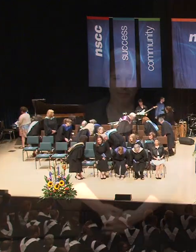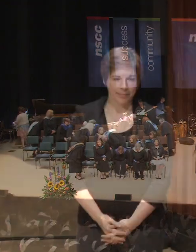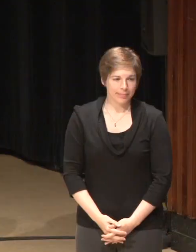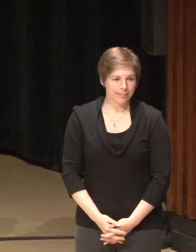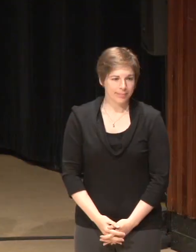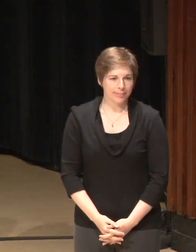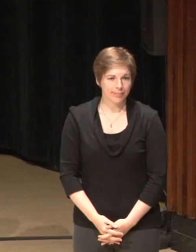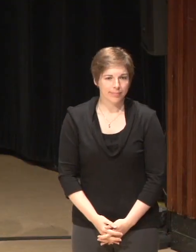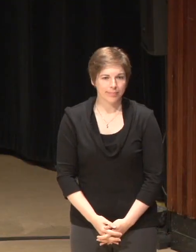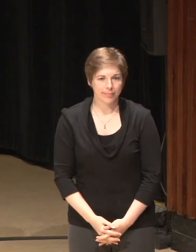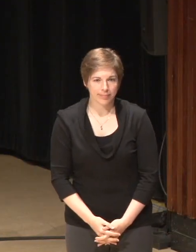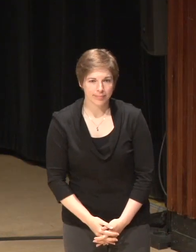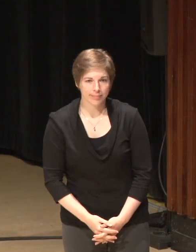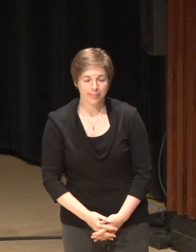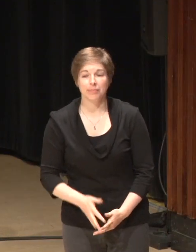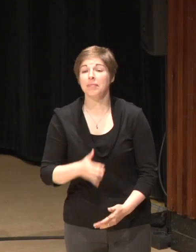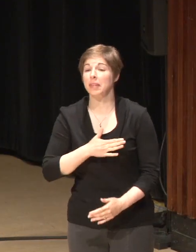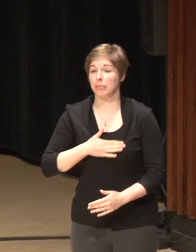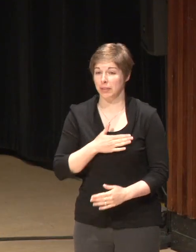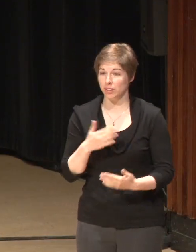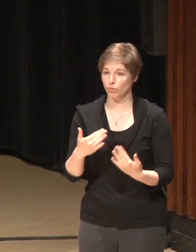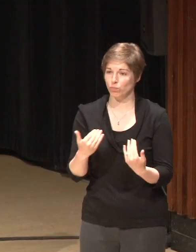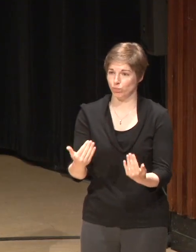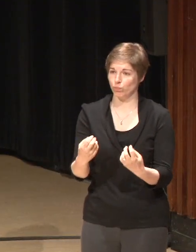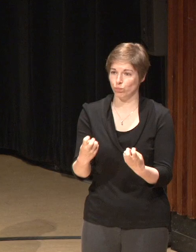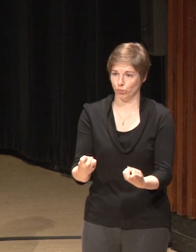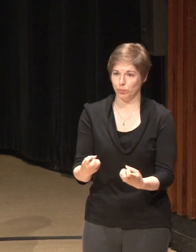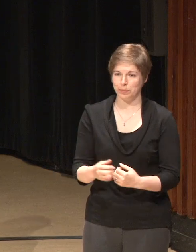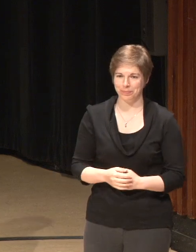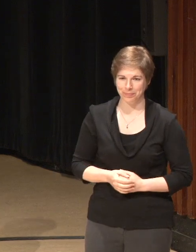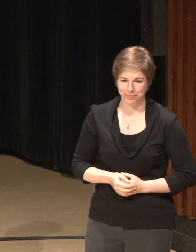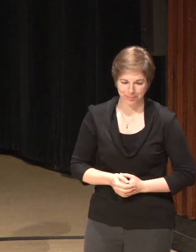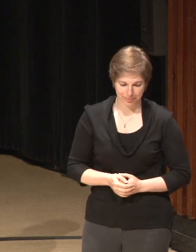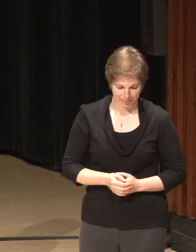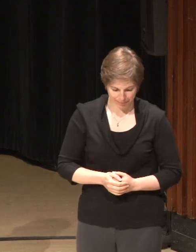I ask that you all please be seated.